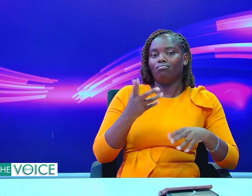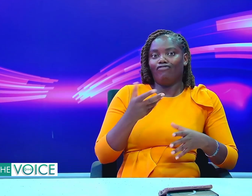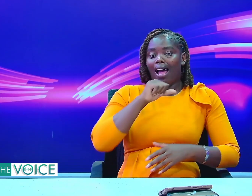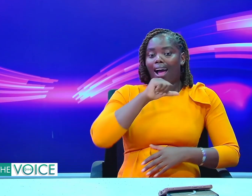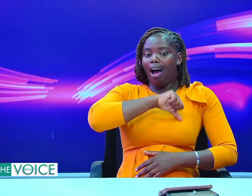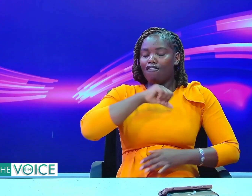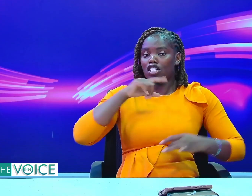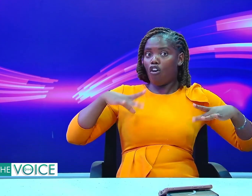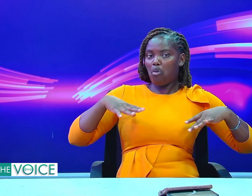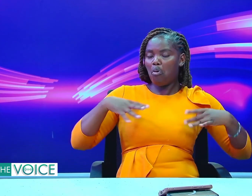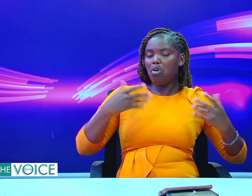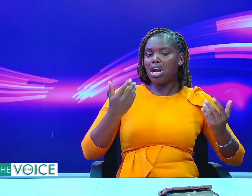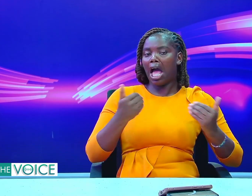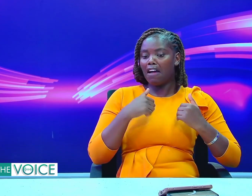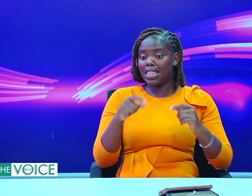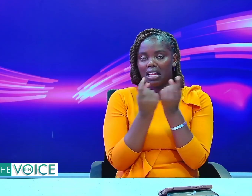a boy becoming a man.